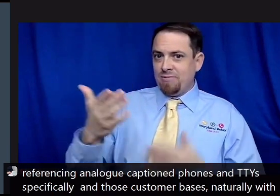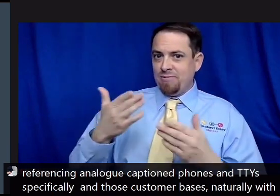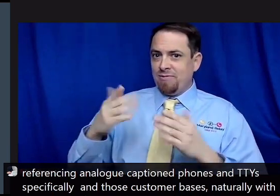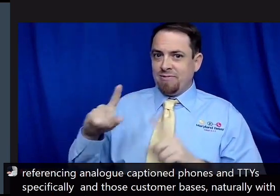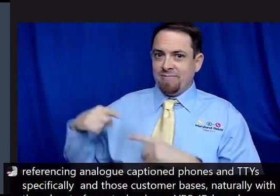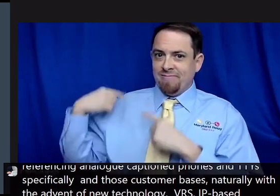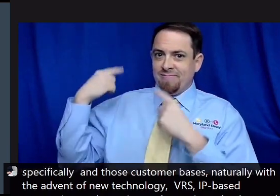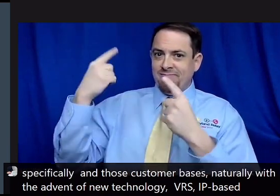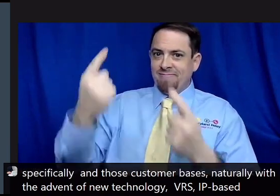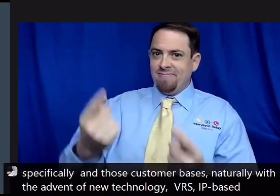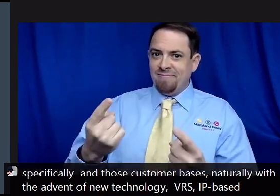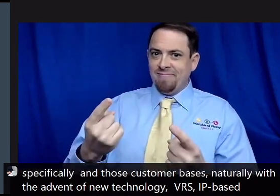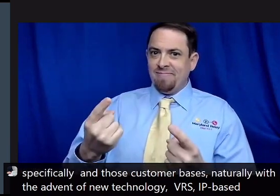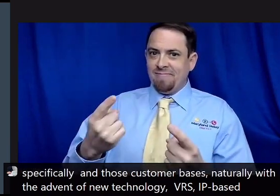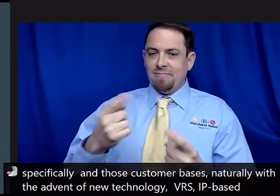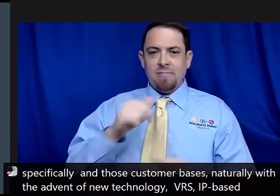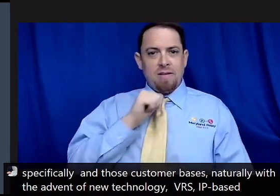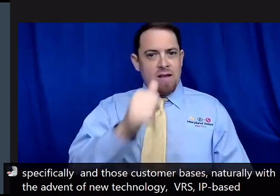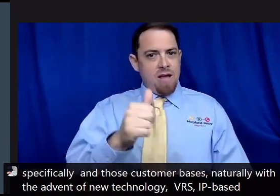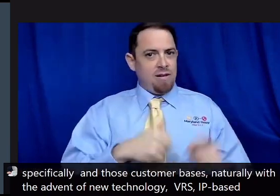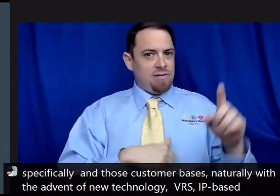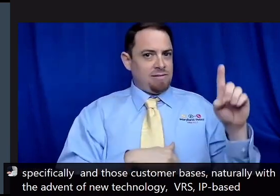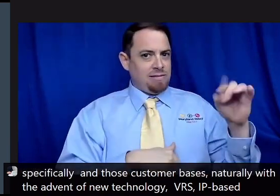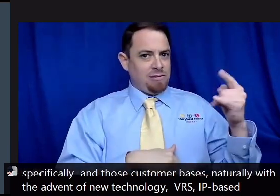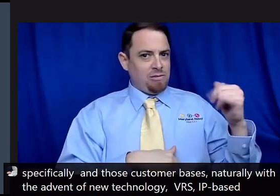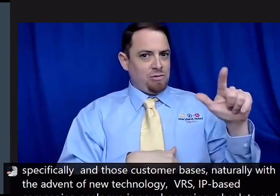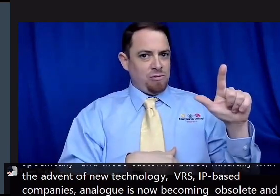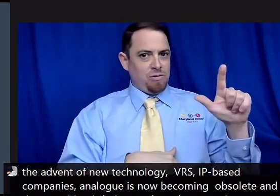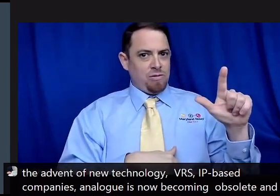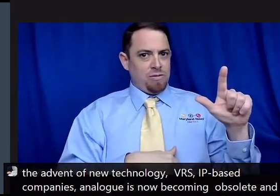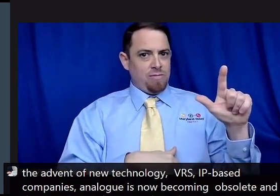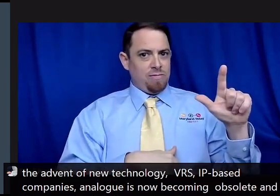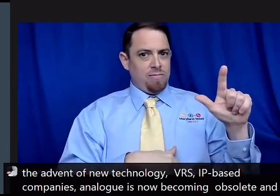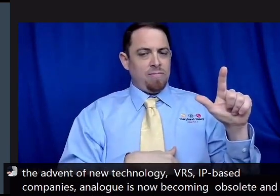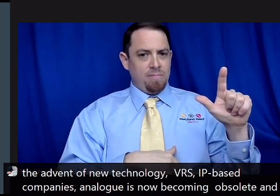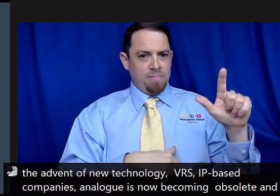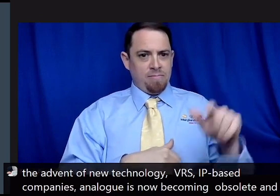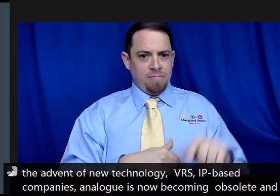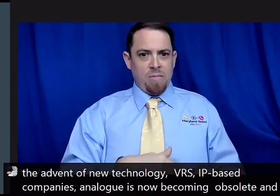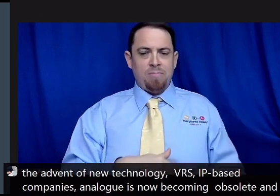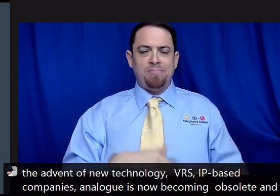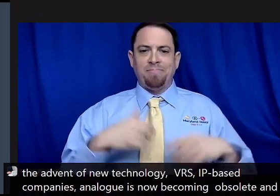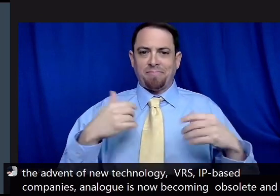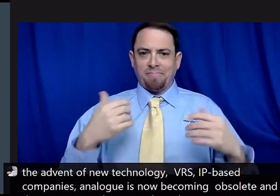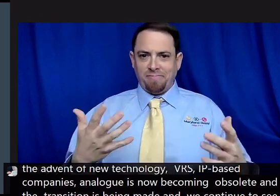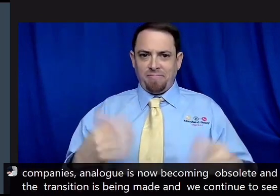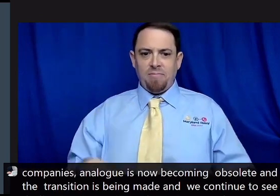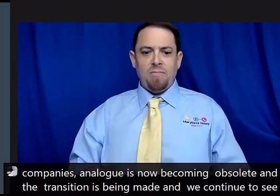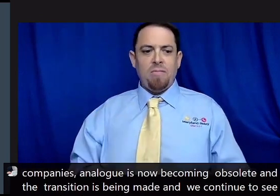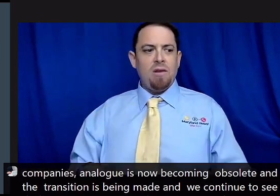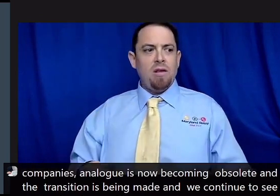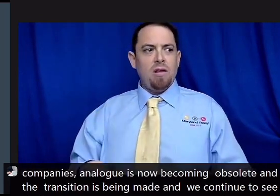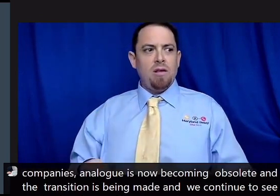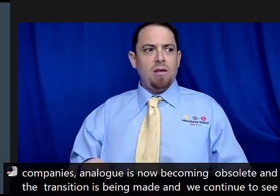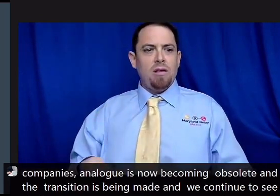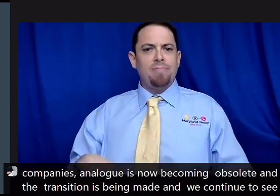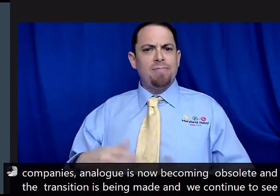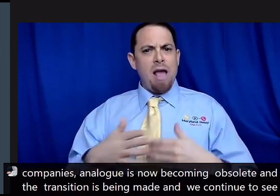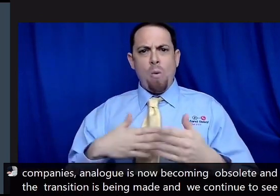states are only responsible for analog services historically. They have not been responsible for digital services.